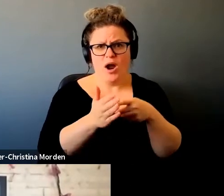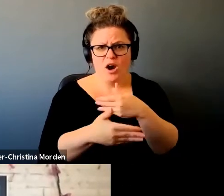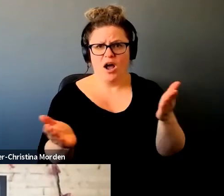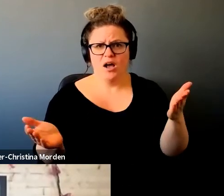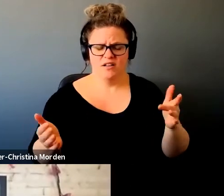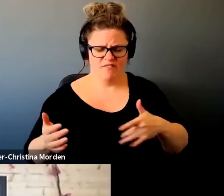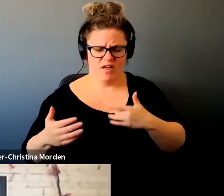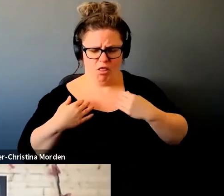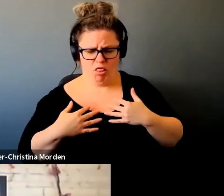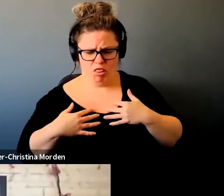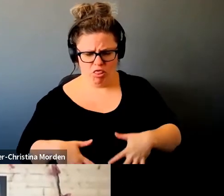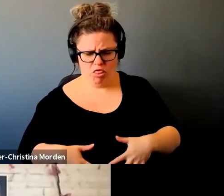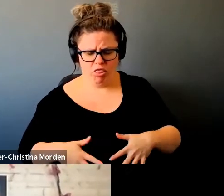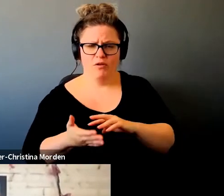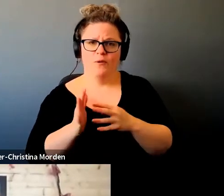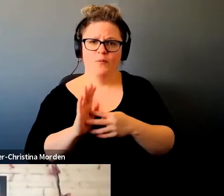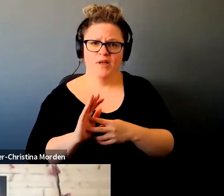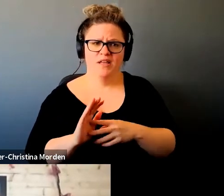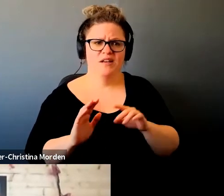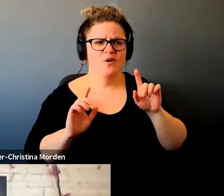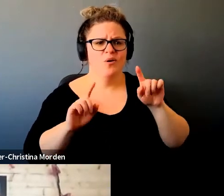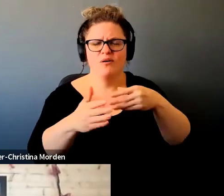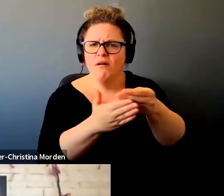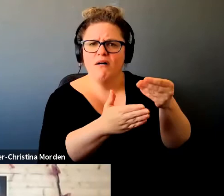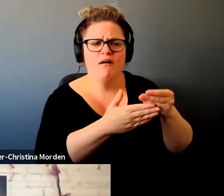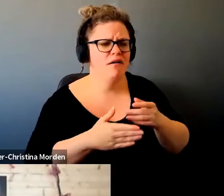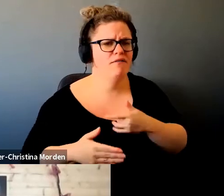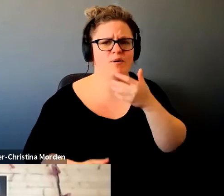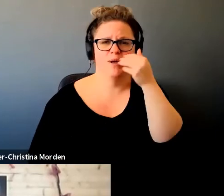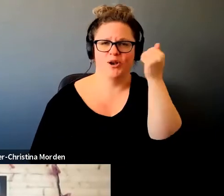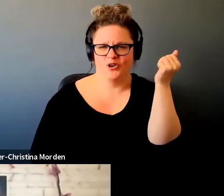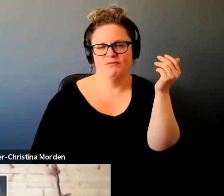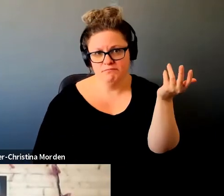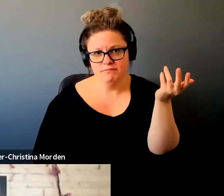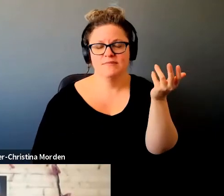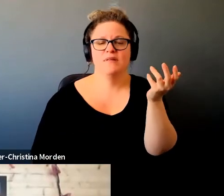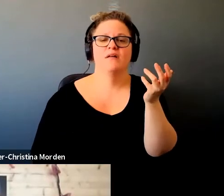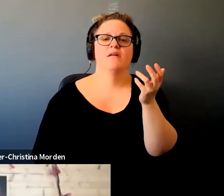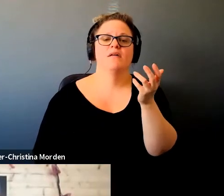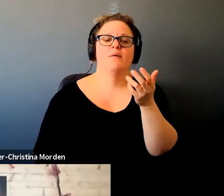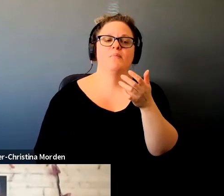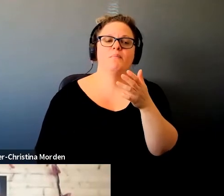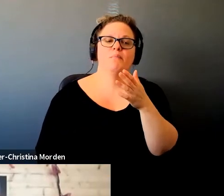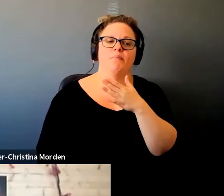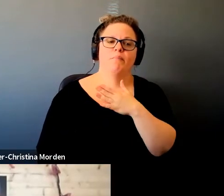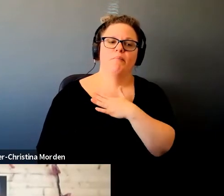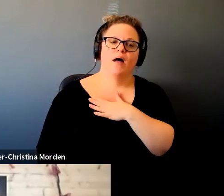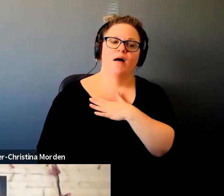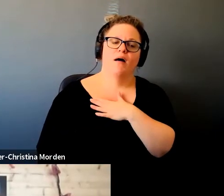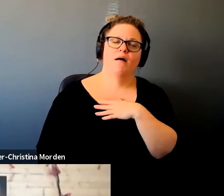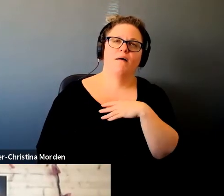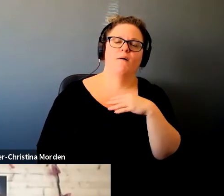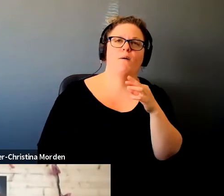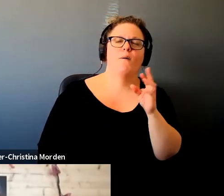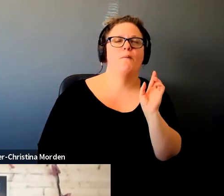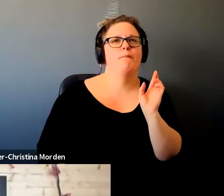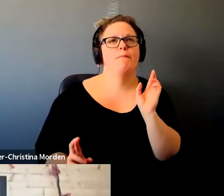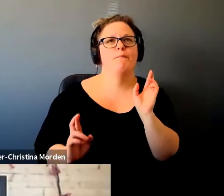and buy stuff. And my hope is to sort